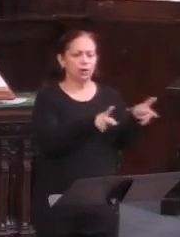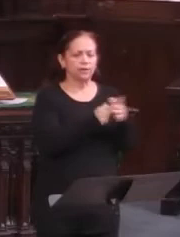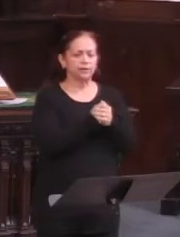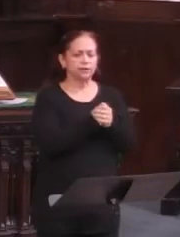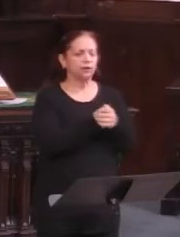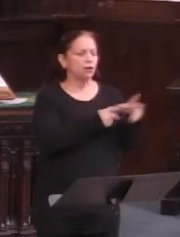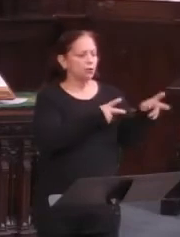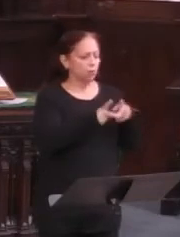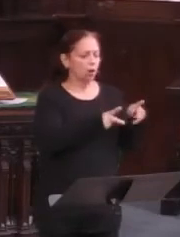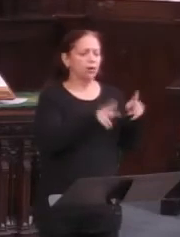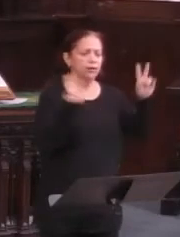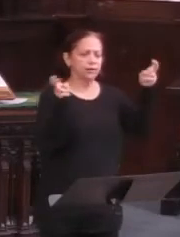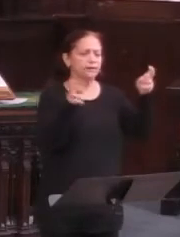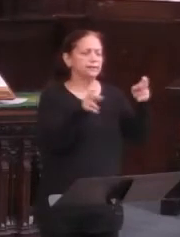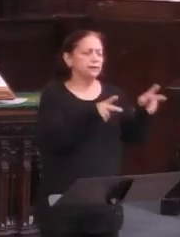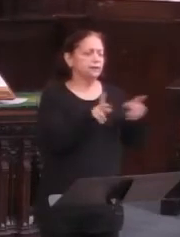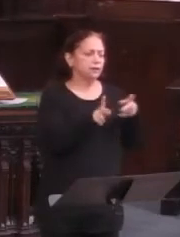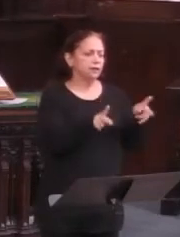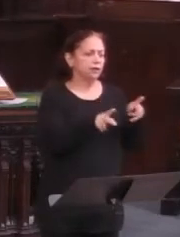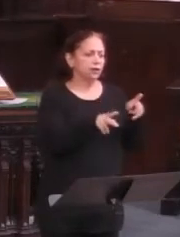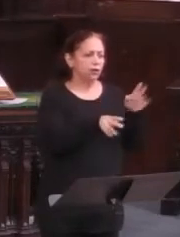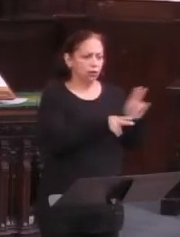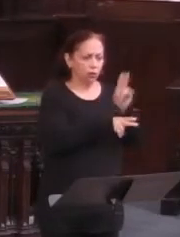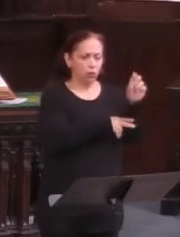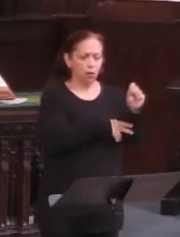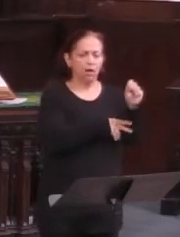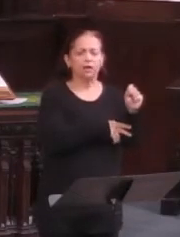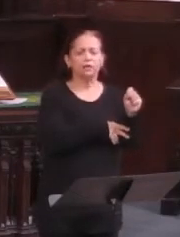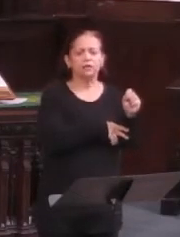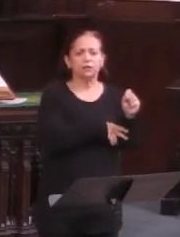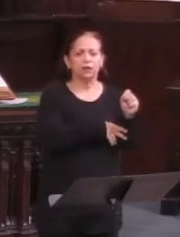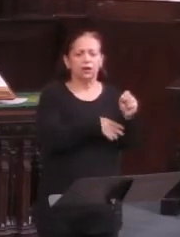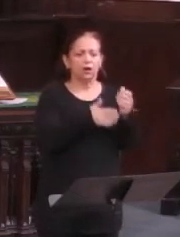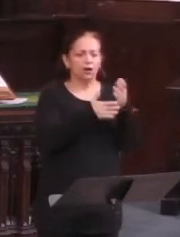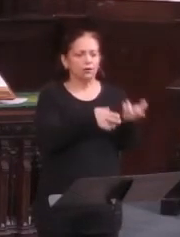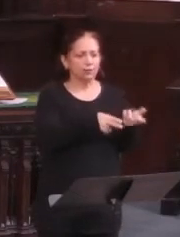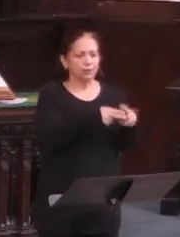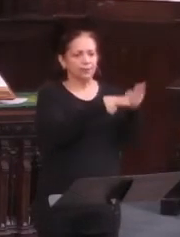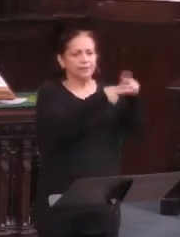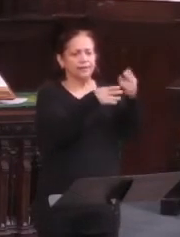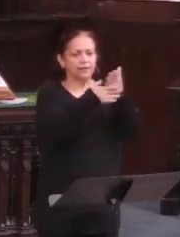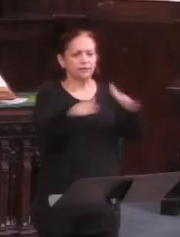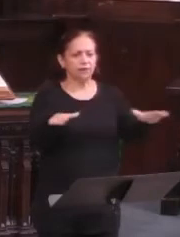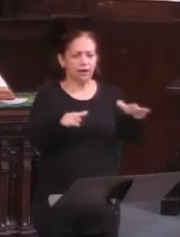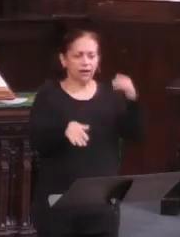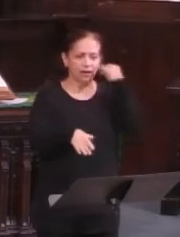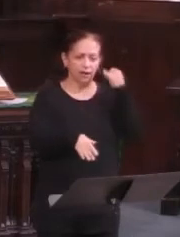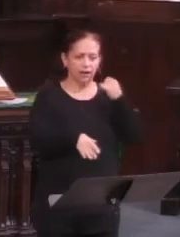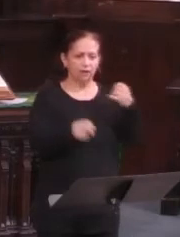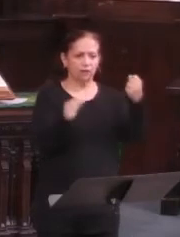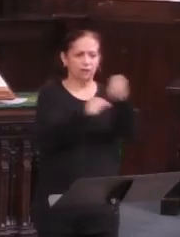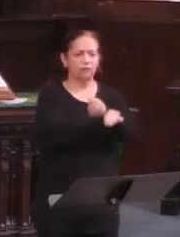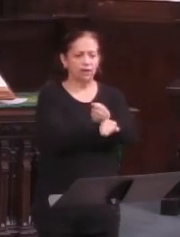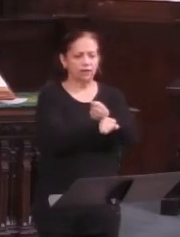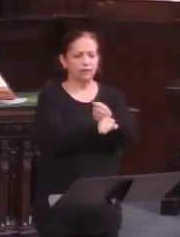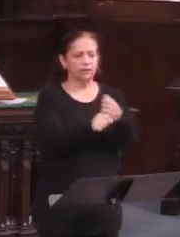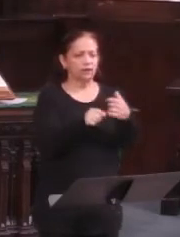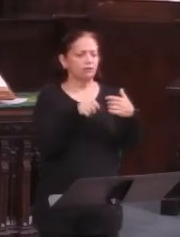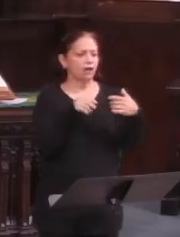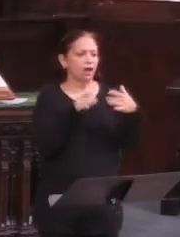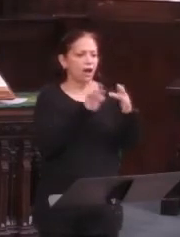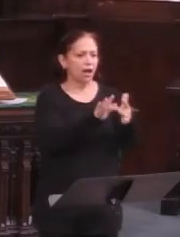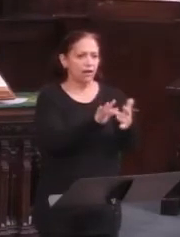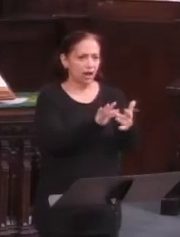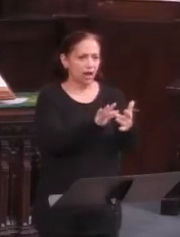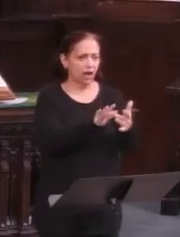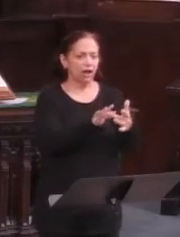Partisans in the U.S. increasingly divided on whether offensive content online is taken seriously enough. I could